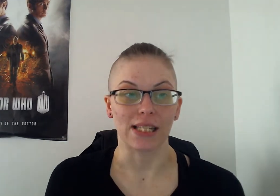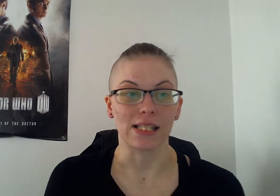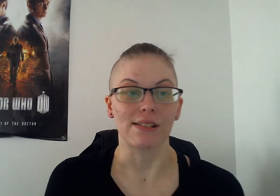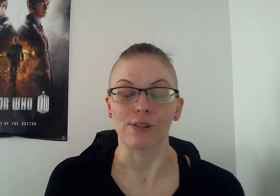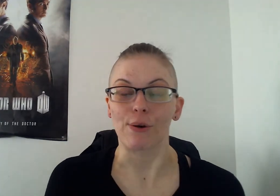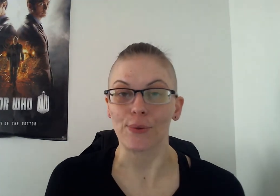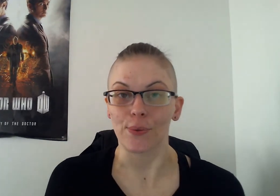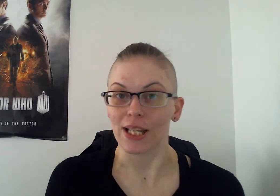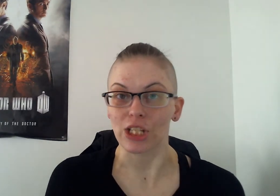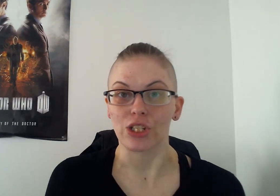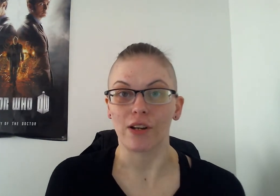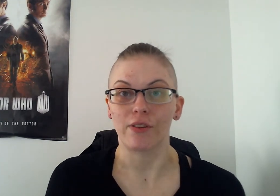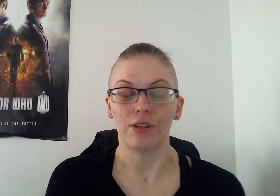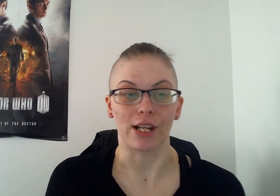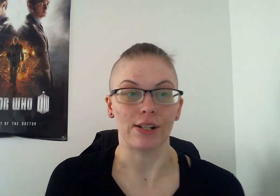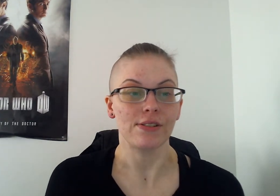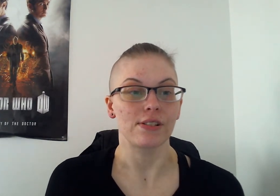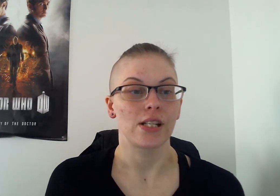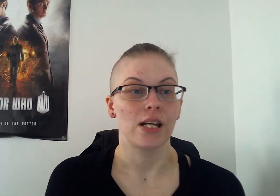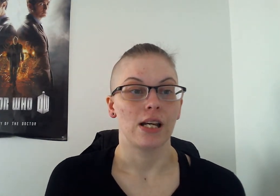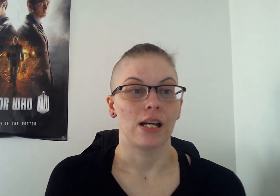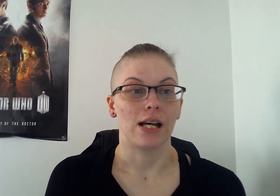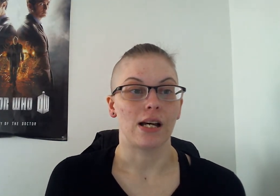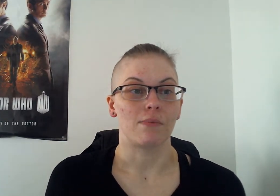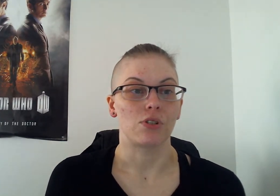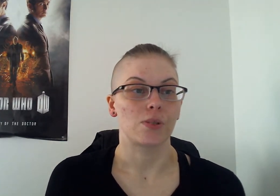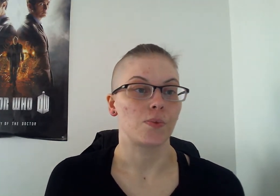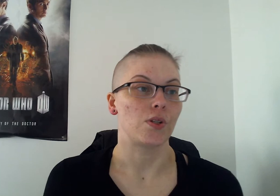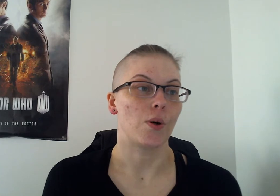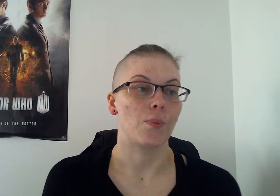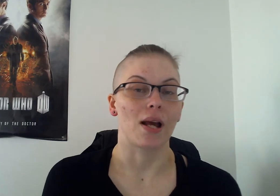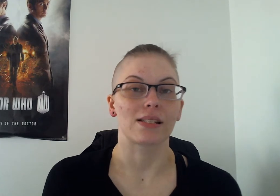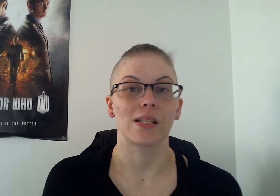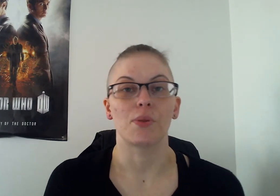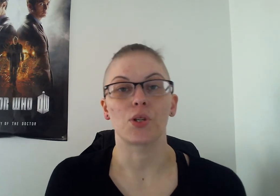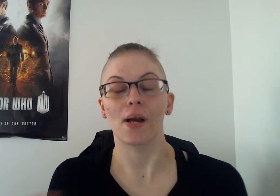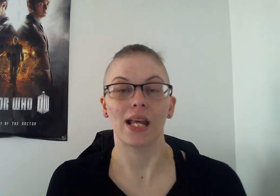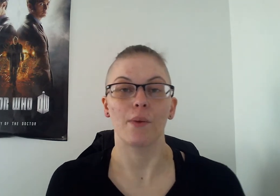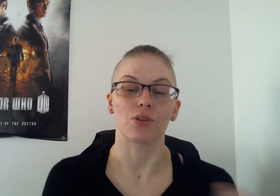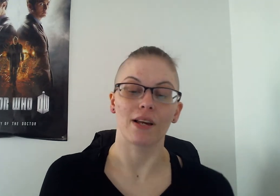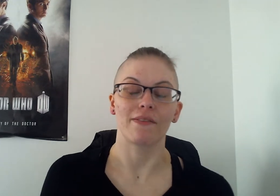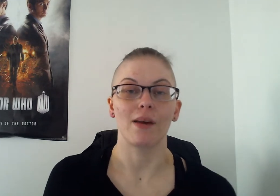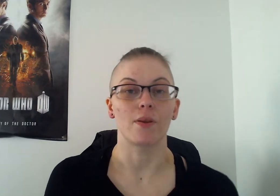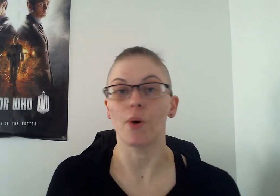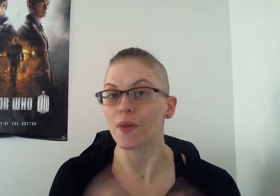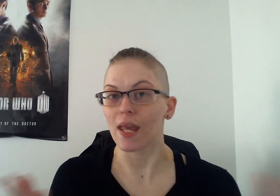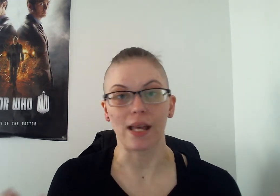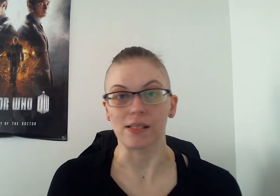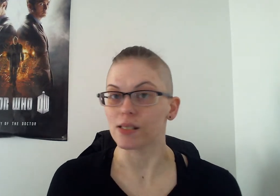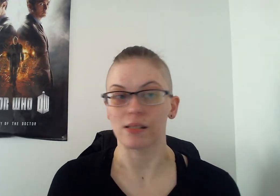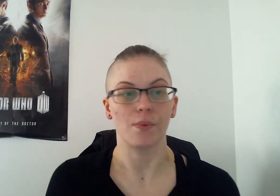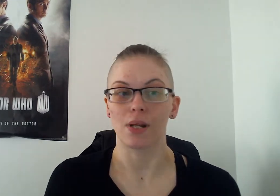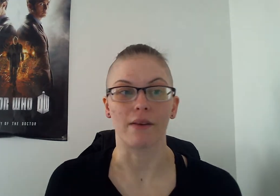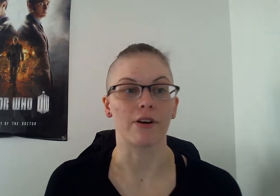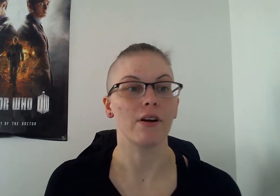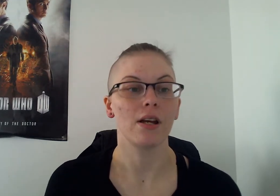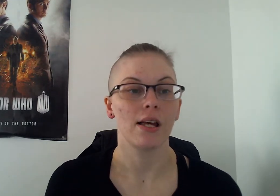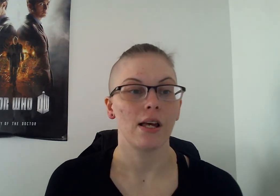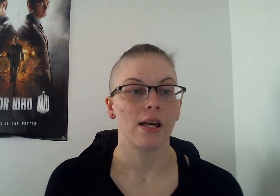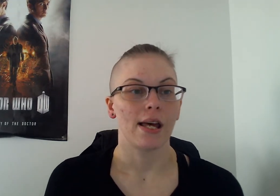is go through each of your letters. Just, practice them with your right hand, with your left hand, with both hands, whatever. And